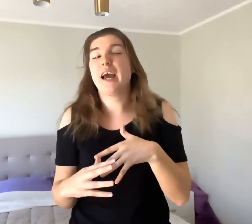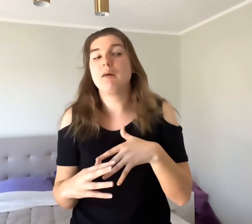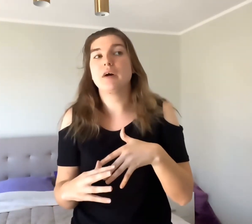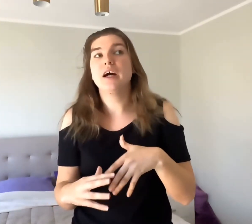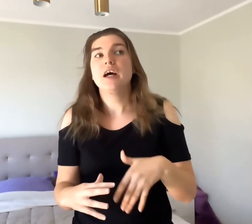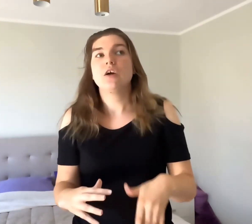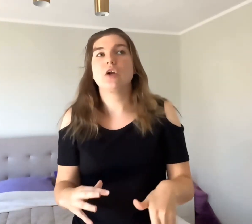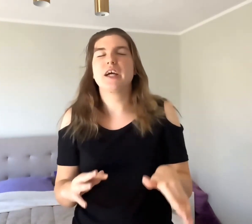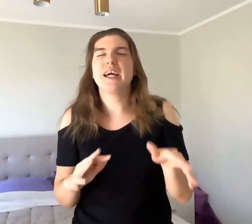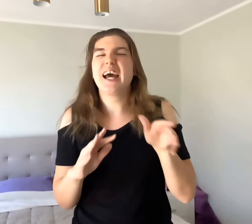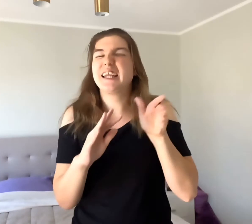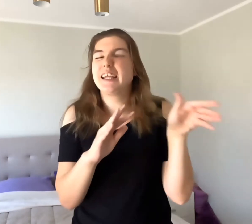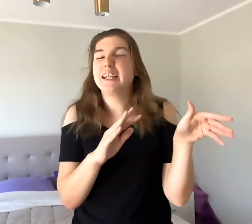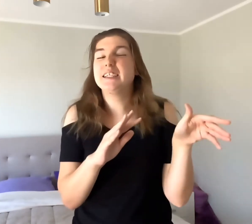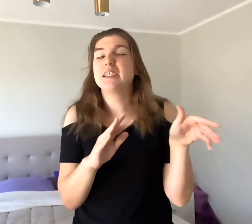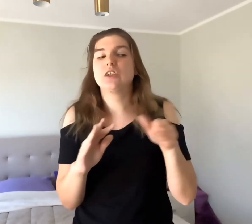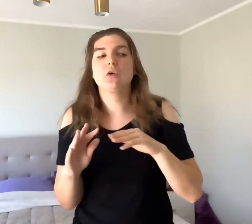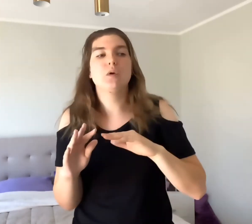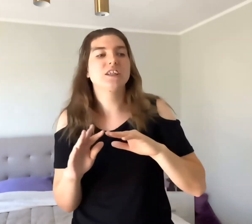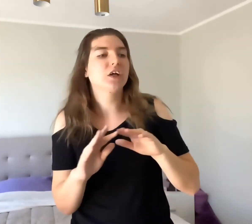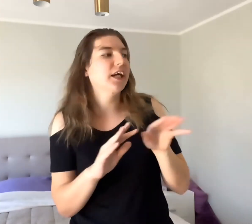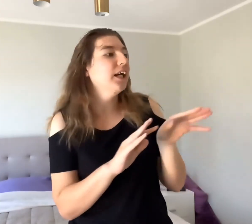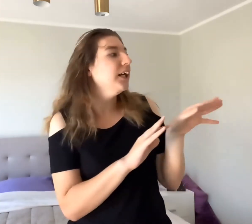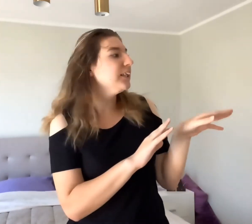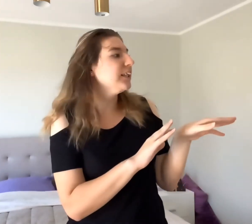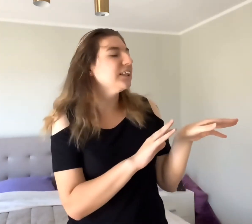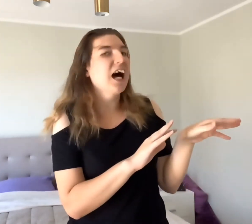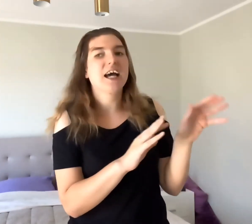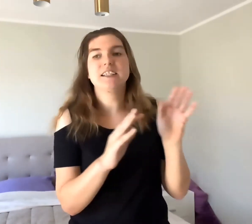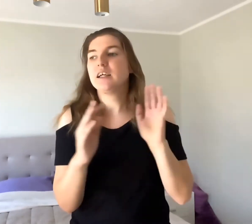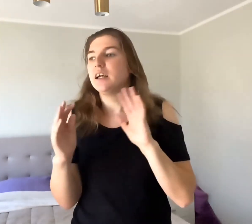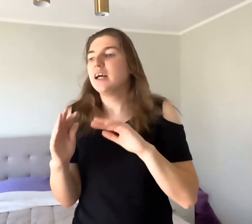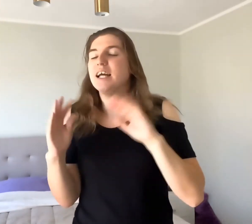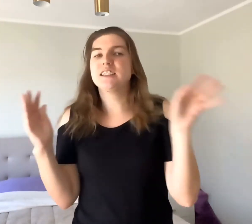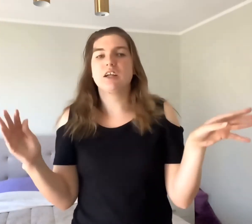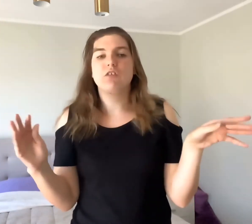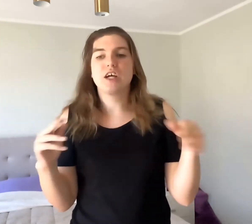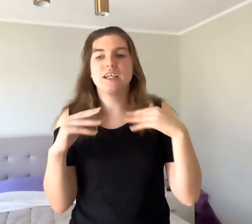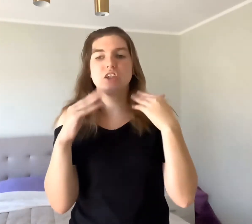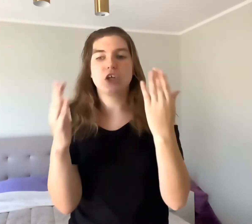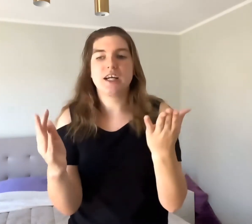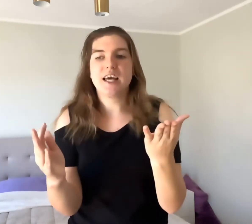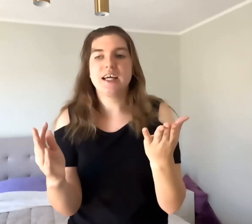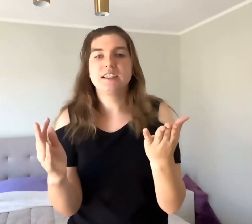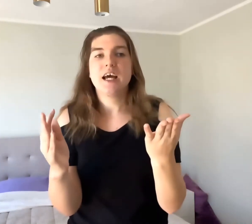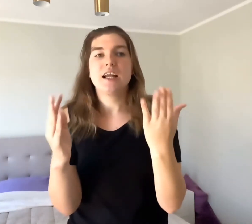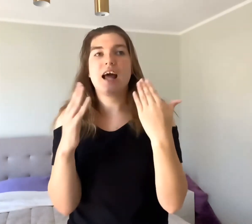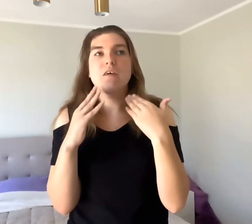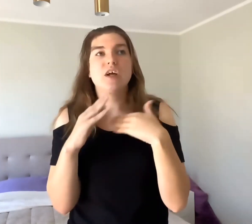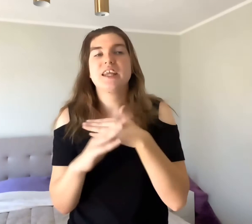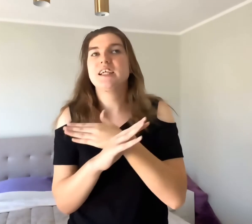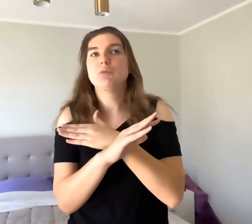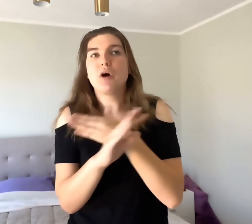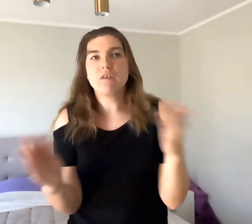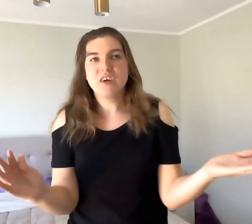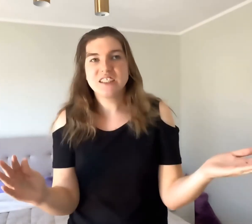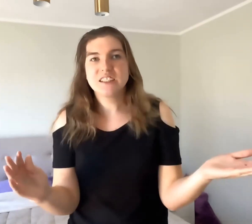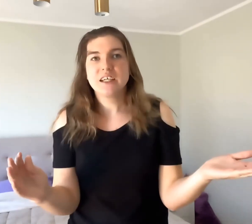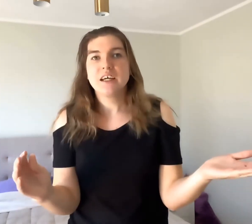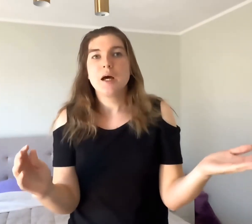camera, you're looking at the lens, so you're always looking to the side instead of looking straight ahead. Now, nothing is perfect,